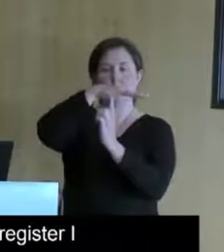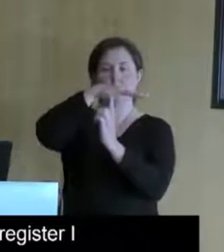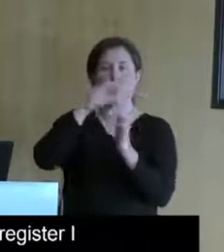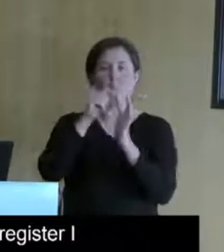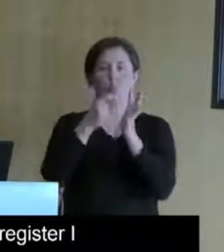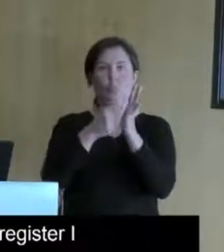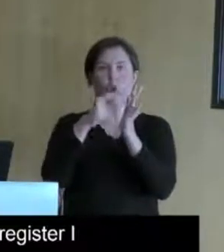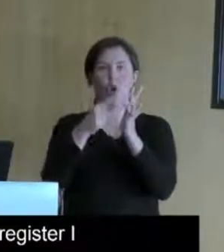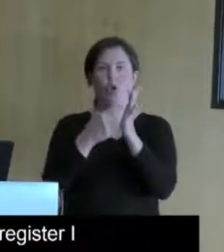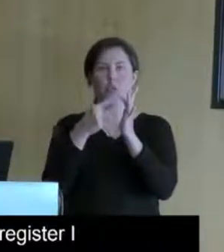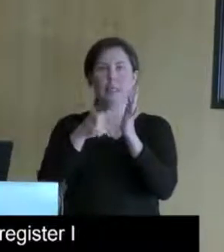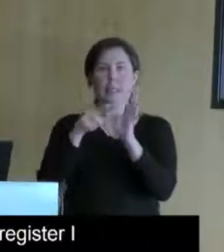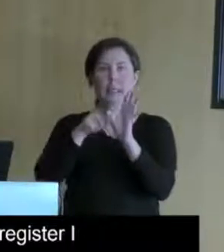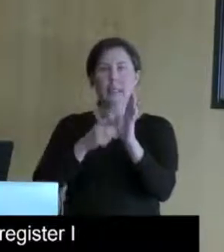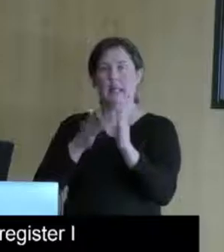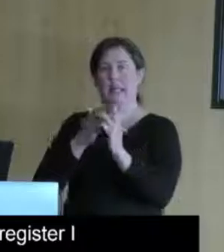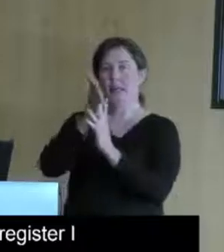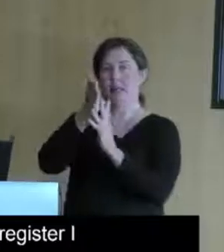The